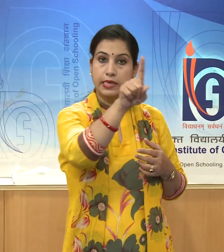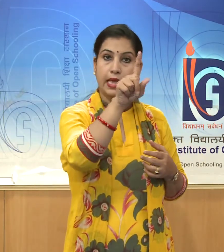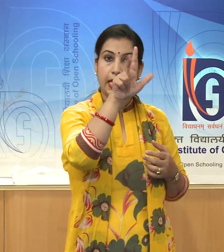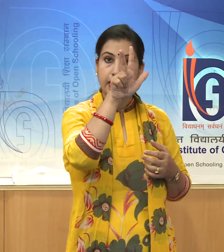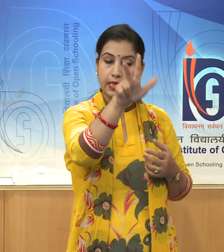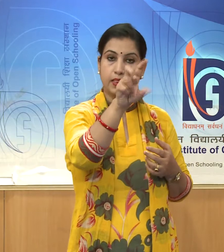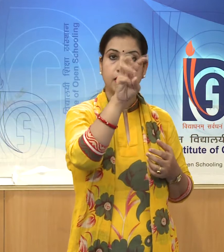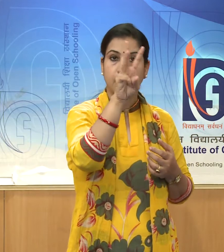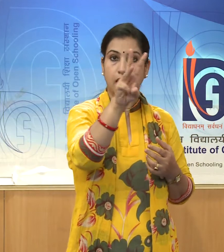1839